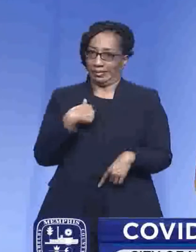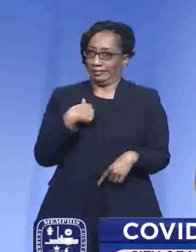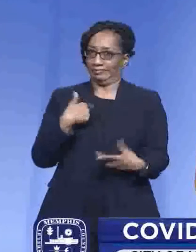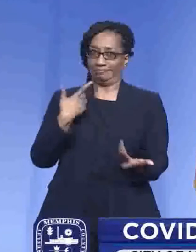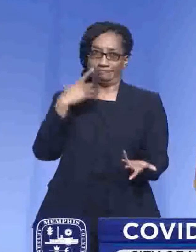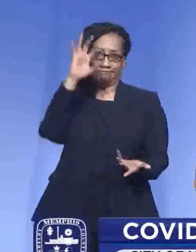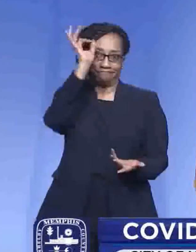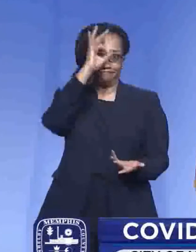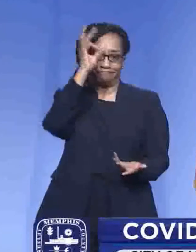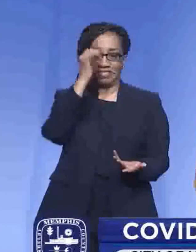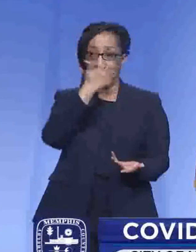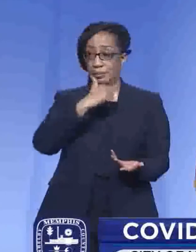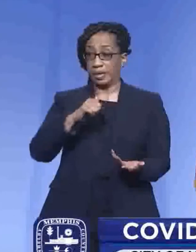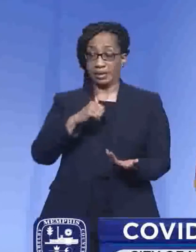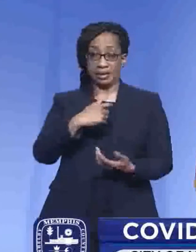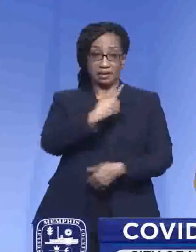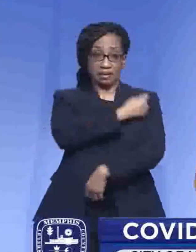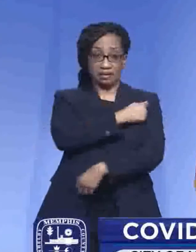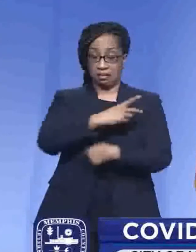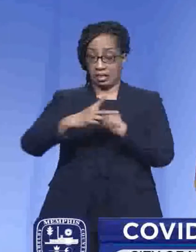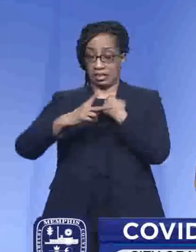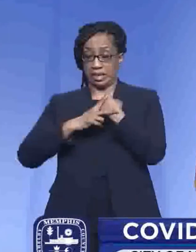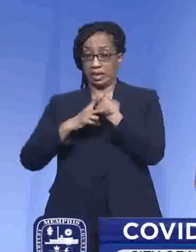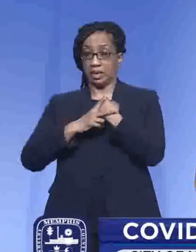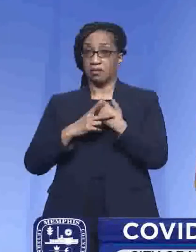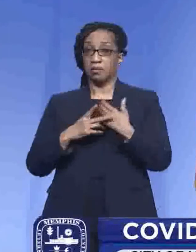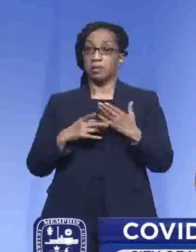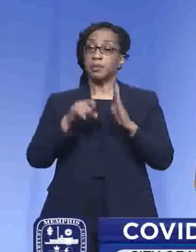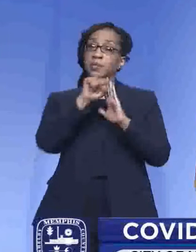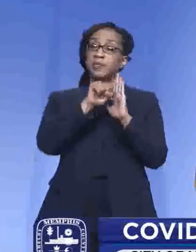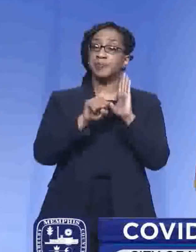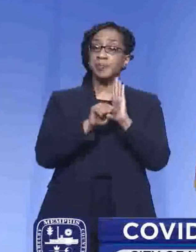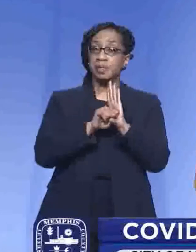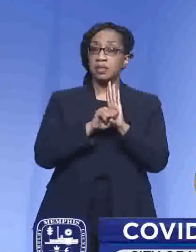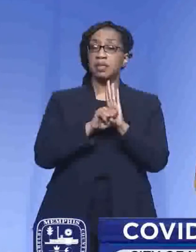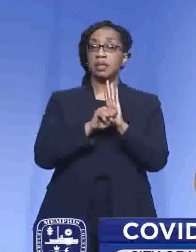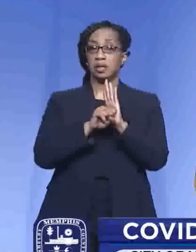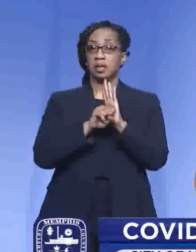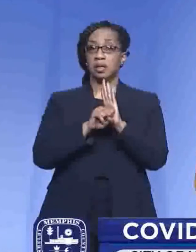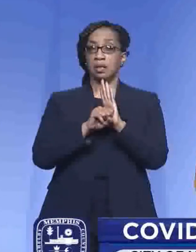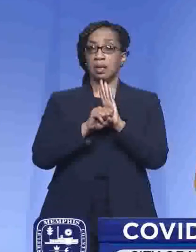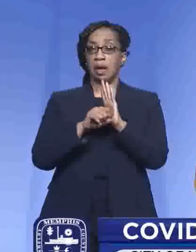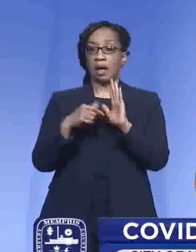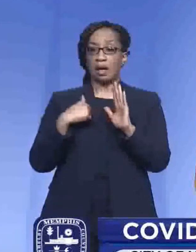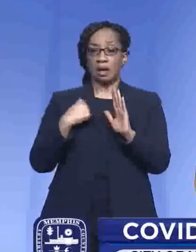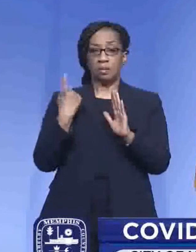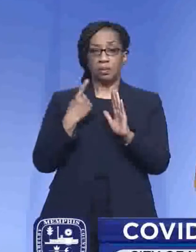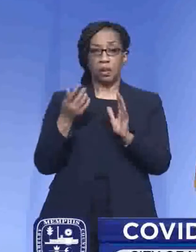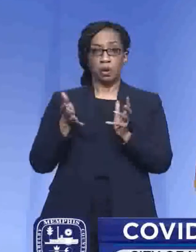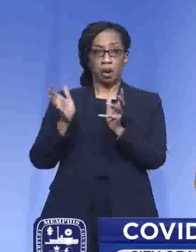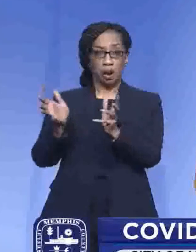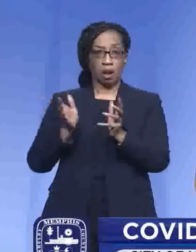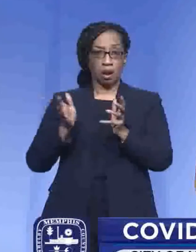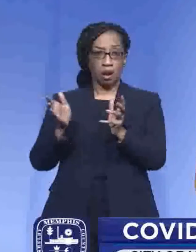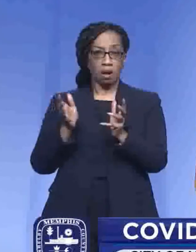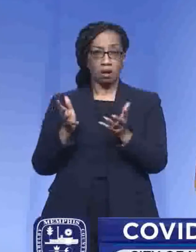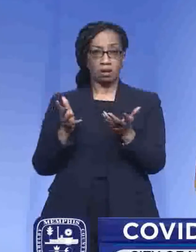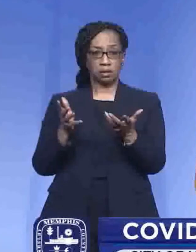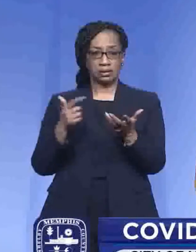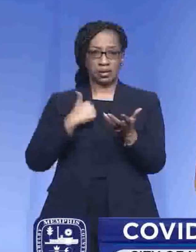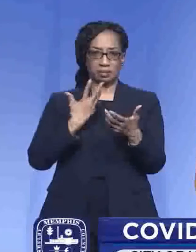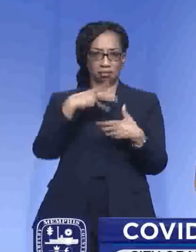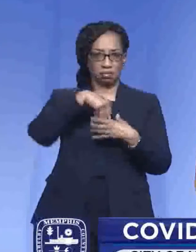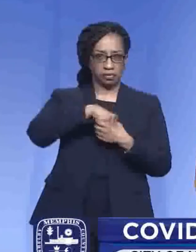back. I will say with the state, I have a continuing dialogue as a part of the task